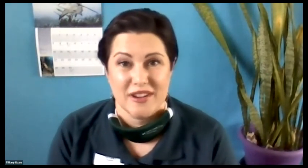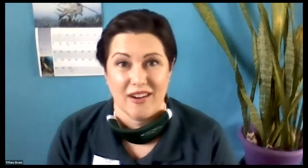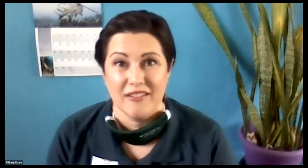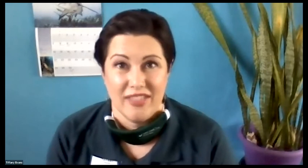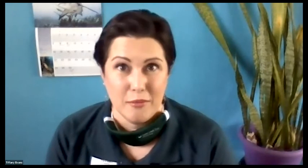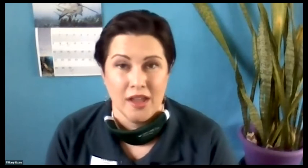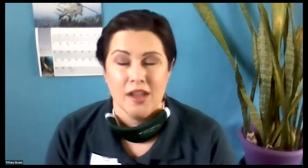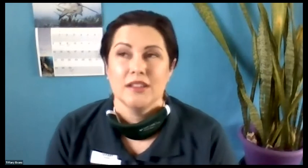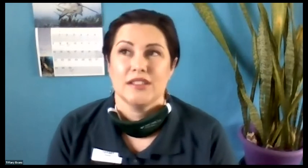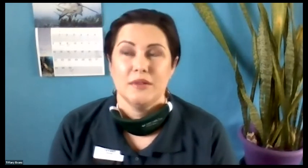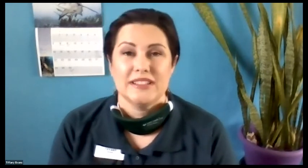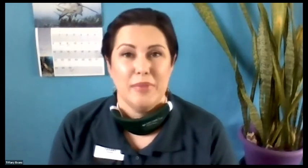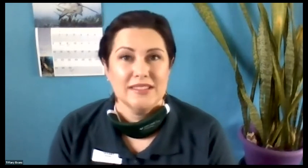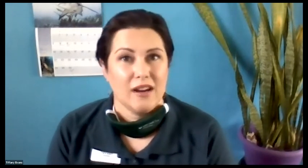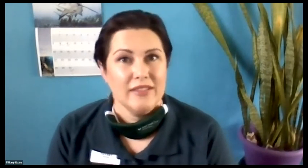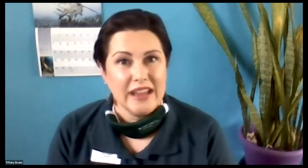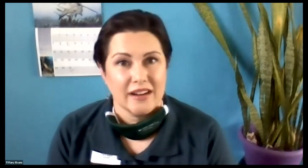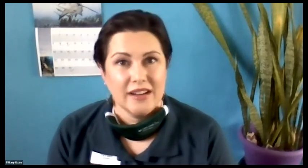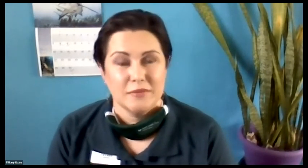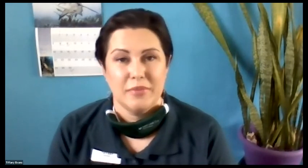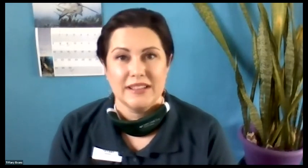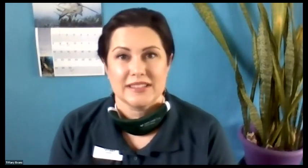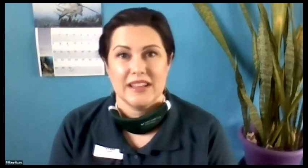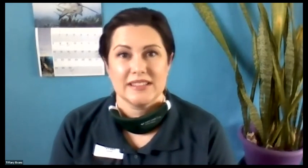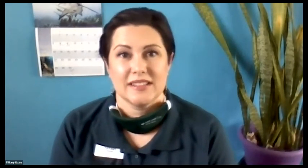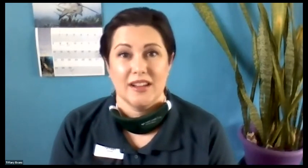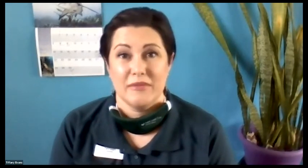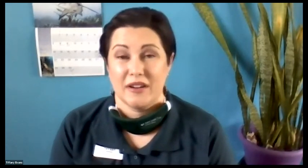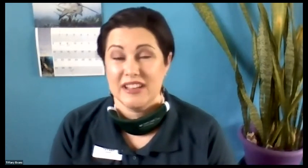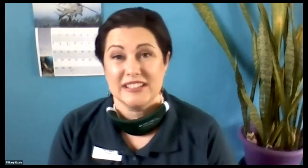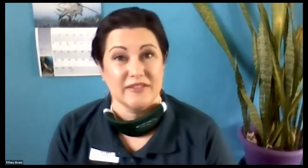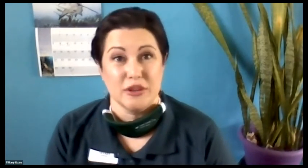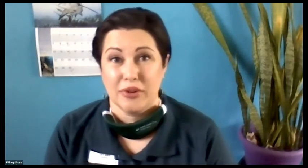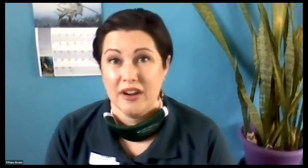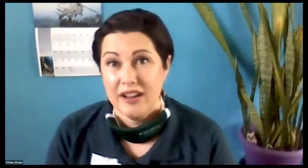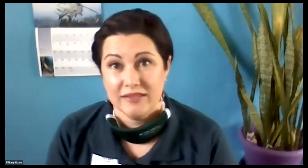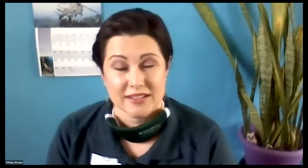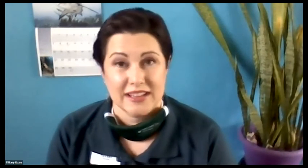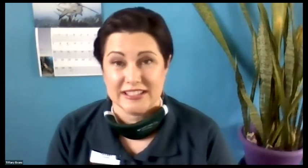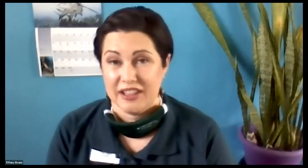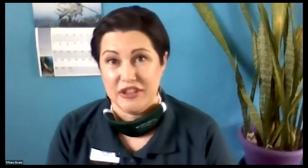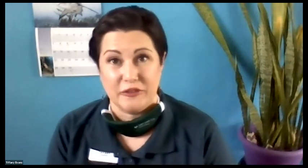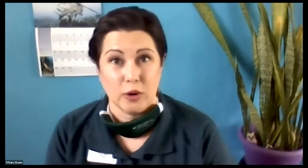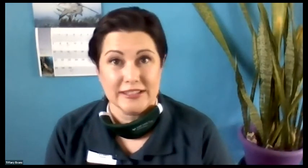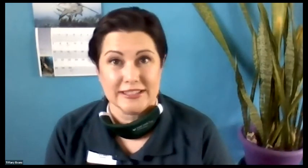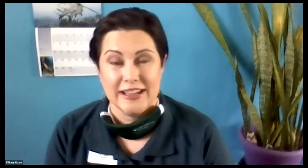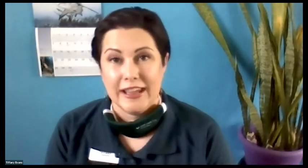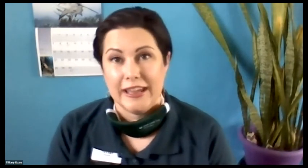of them. So it depends on the area, but snakes, there are snakes that live in the prairie, there are snakes that live in the forest. And a lot